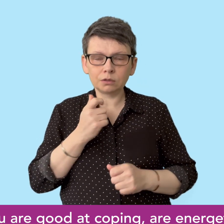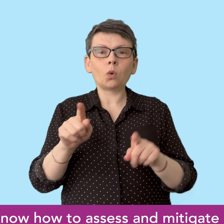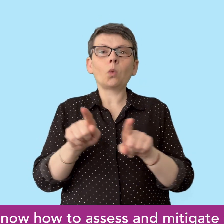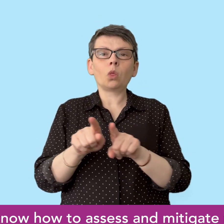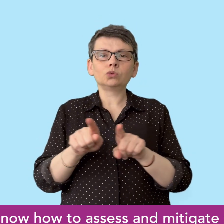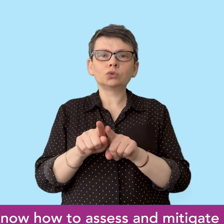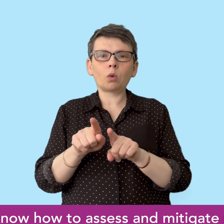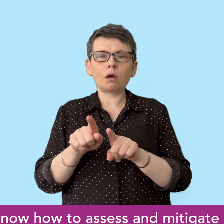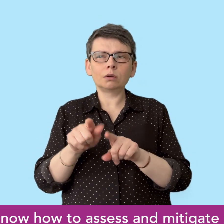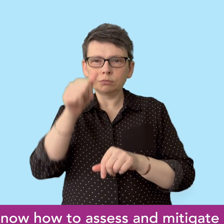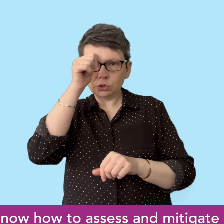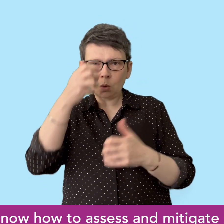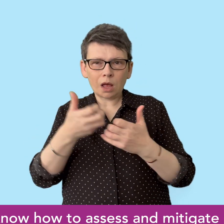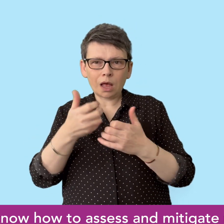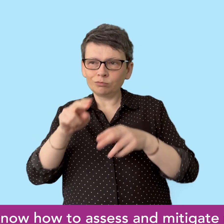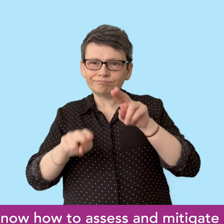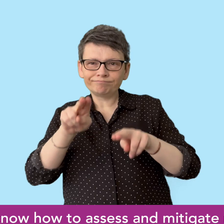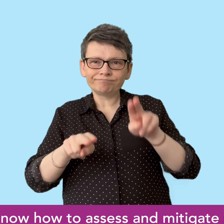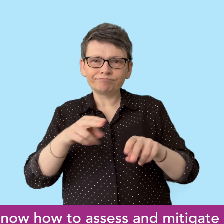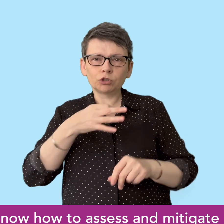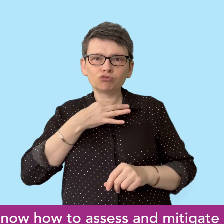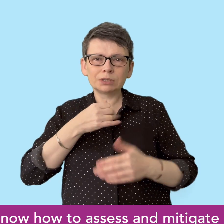change, and know how to assess and mitigate risks.